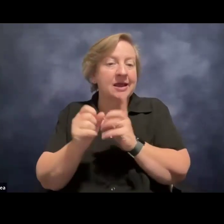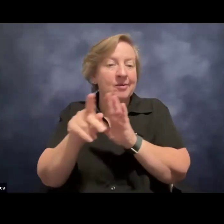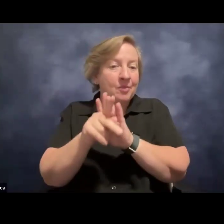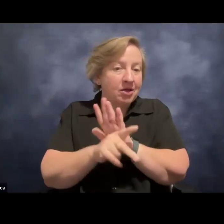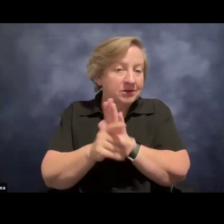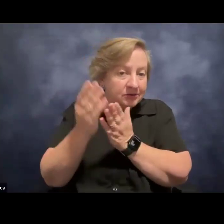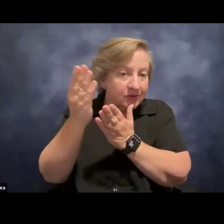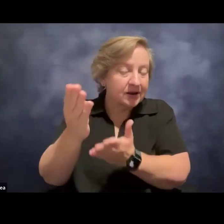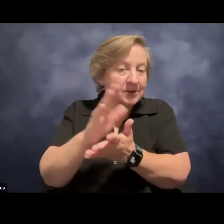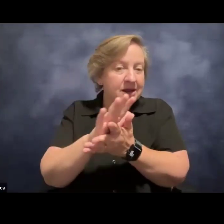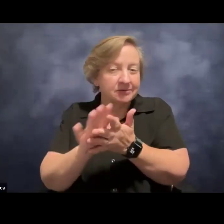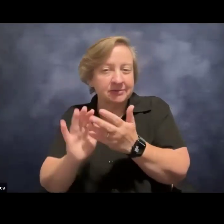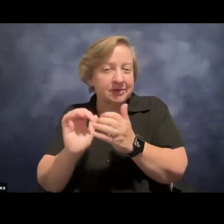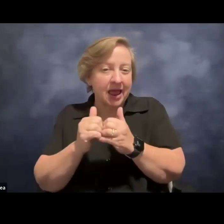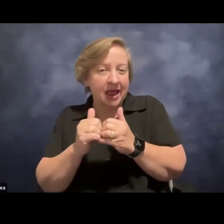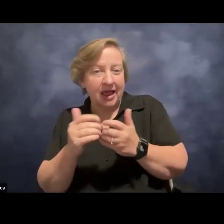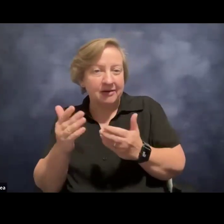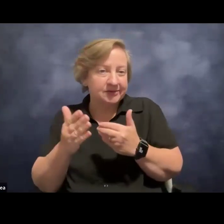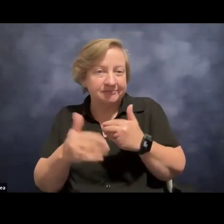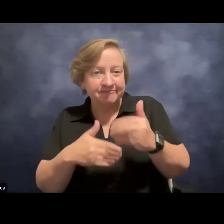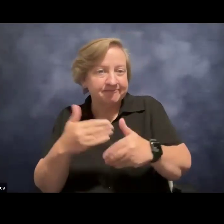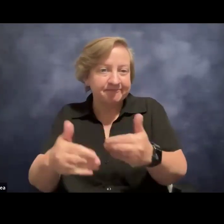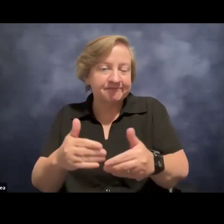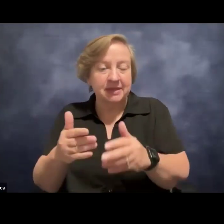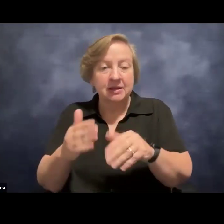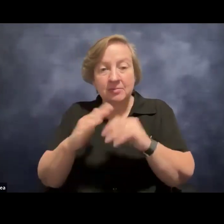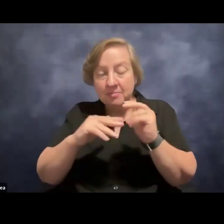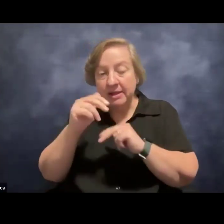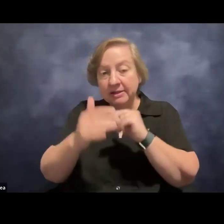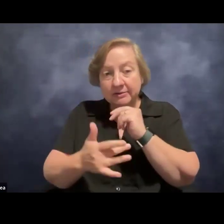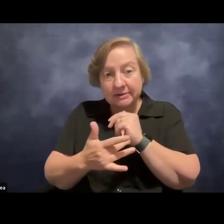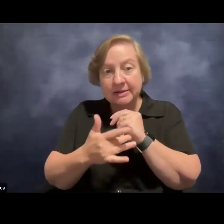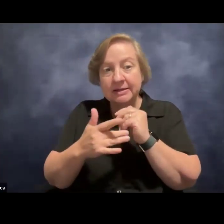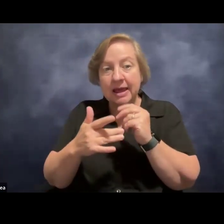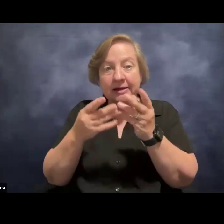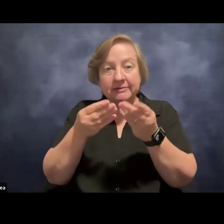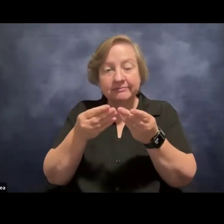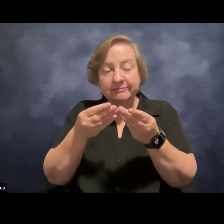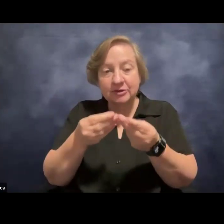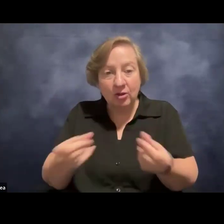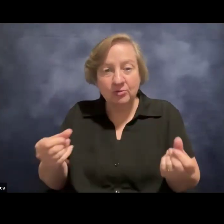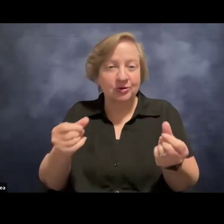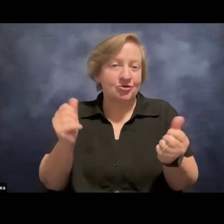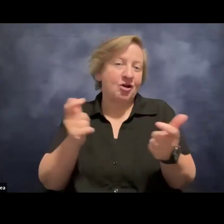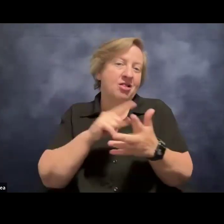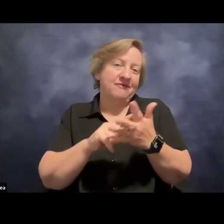our scale? How are we doing with building up technological solution? Kind of all of those types of things.